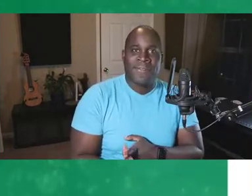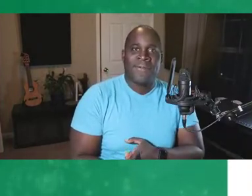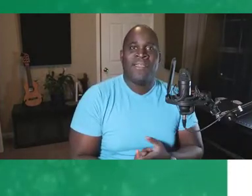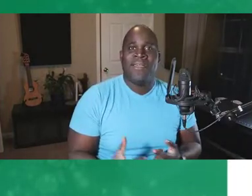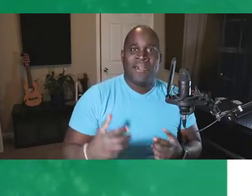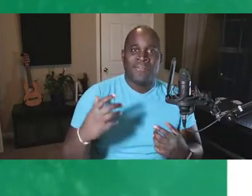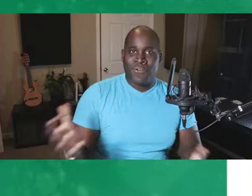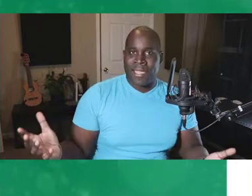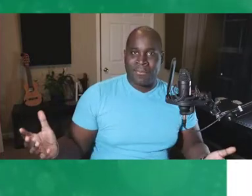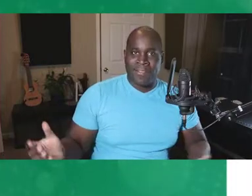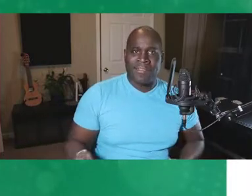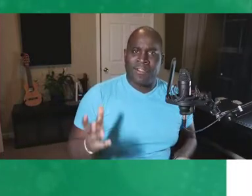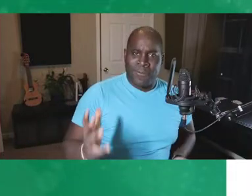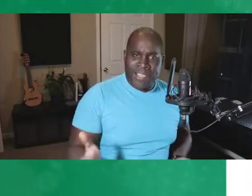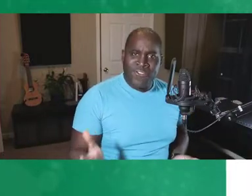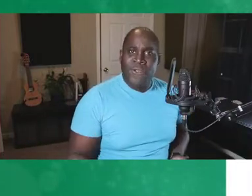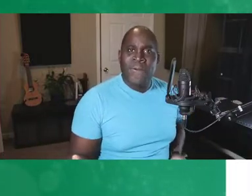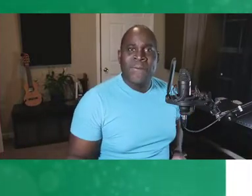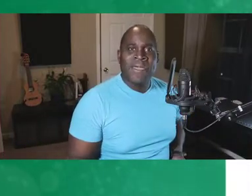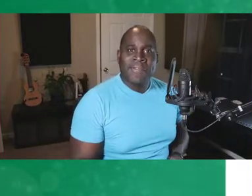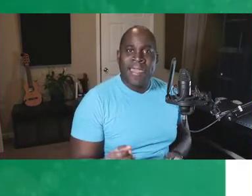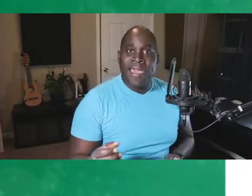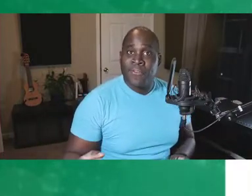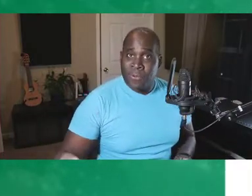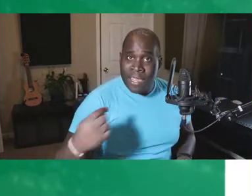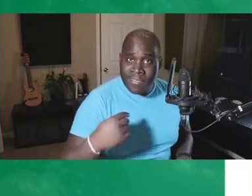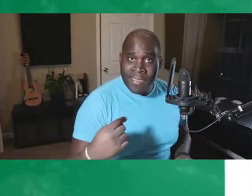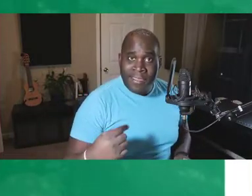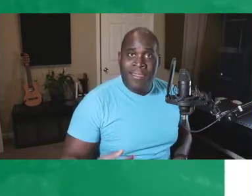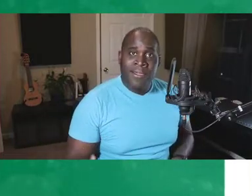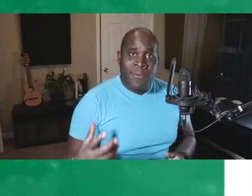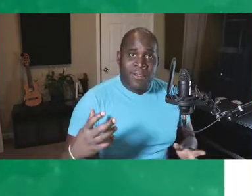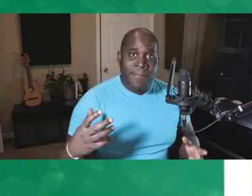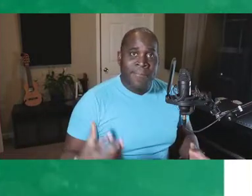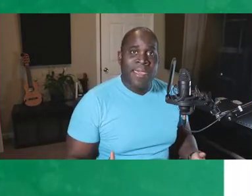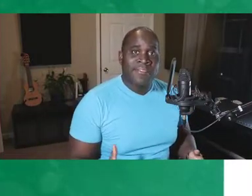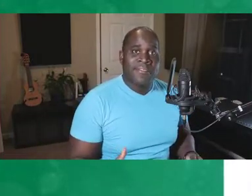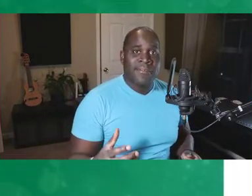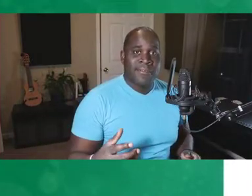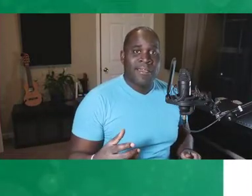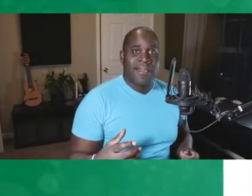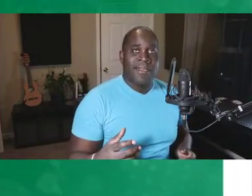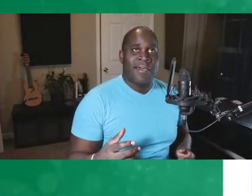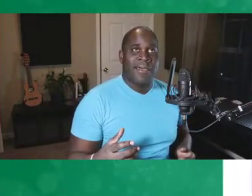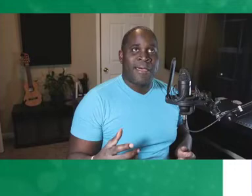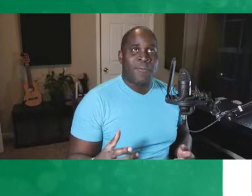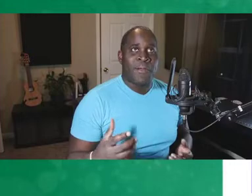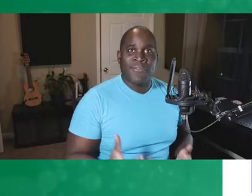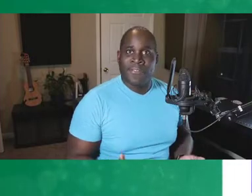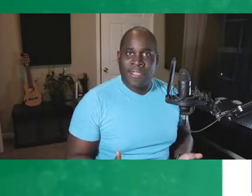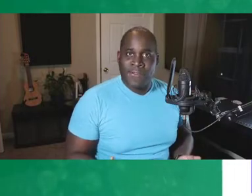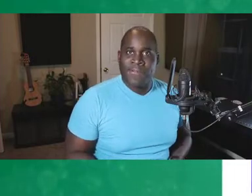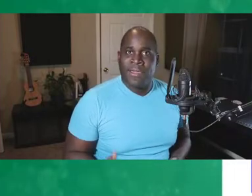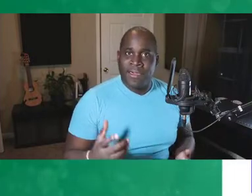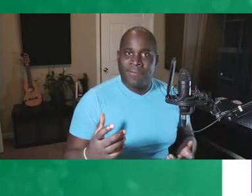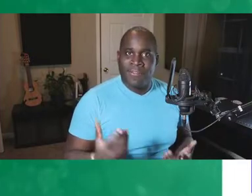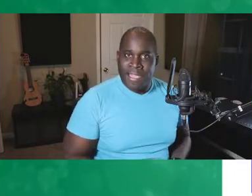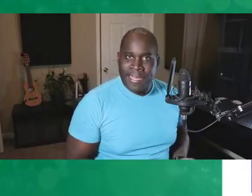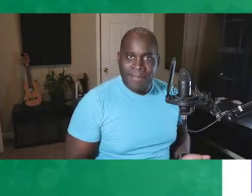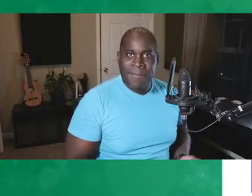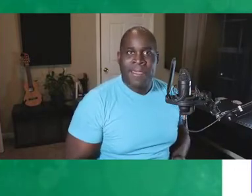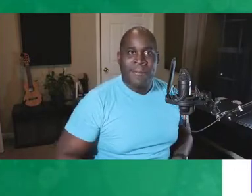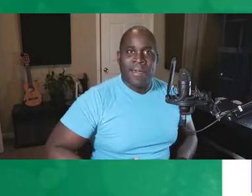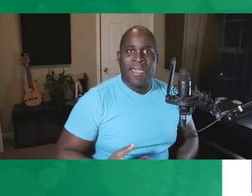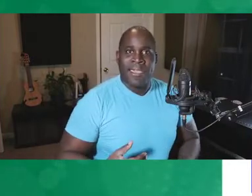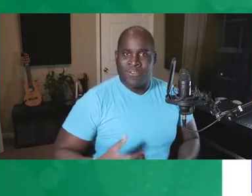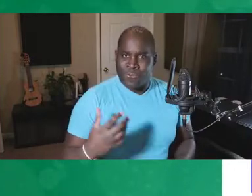fifth episode of A Dragon Prince, a great show that has what I think one of the best representations of